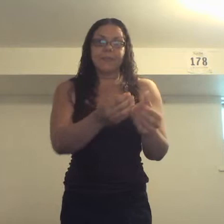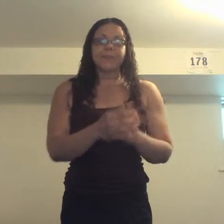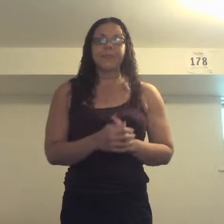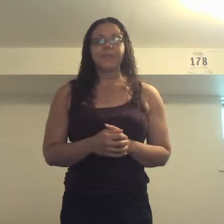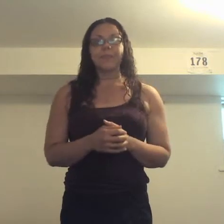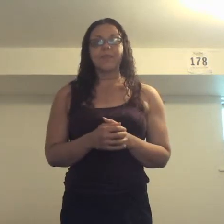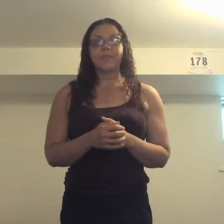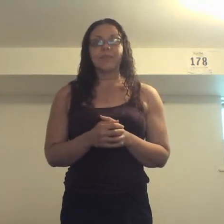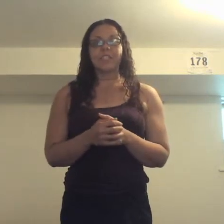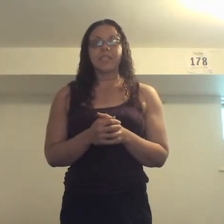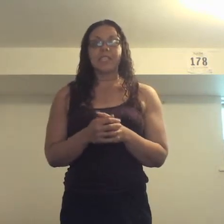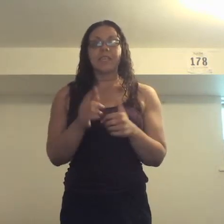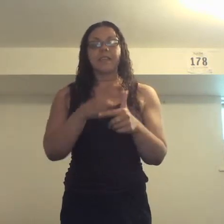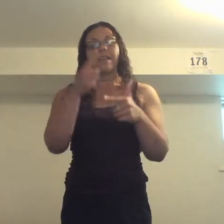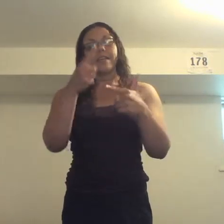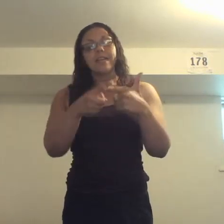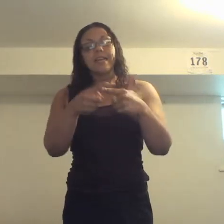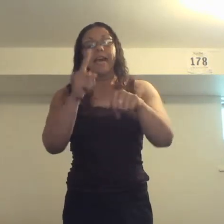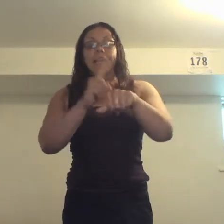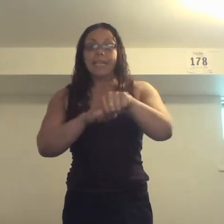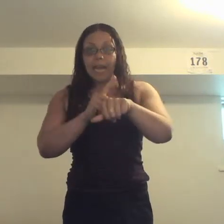you start to work on your menu, you get